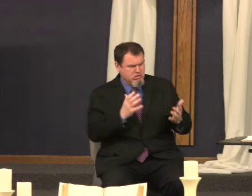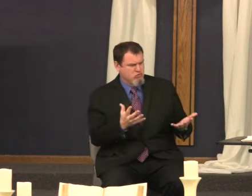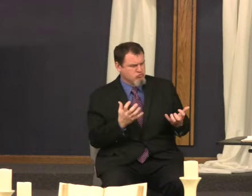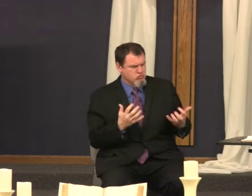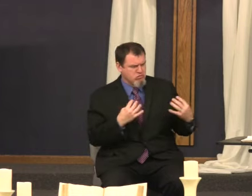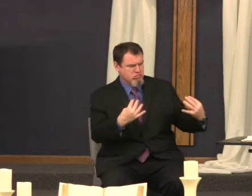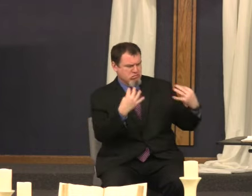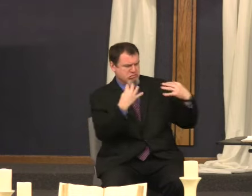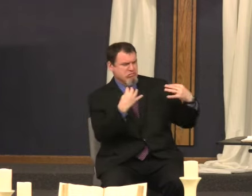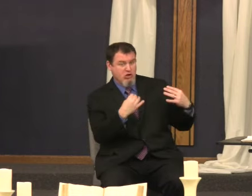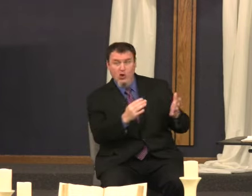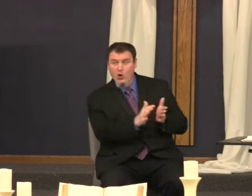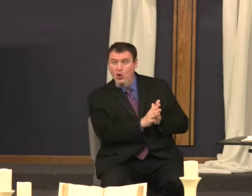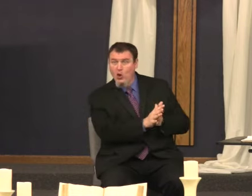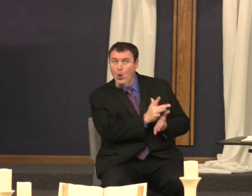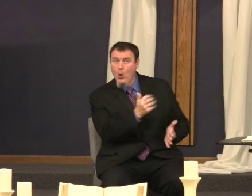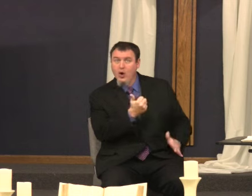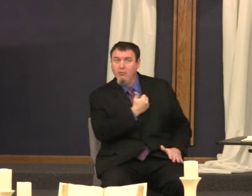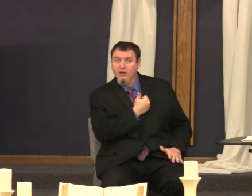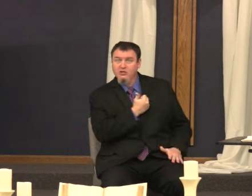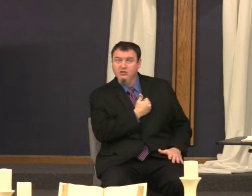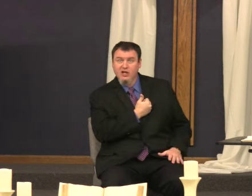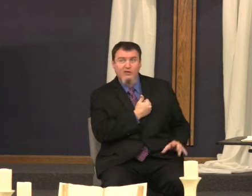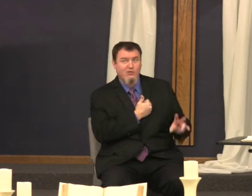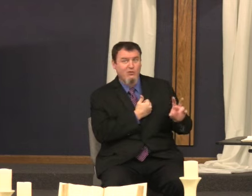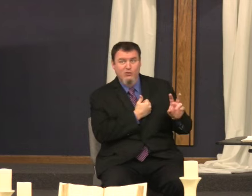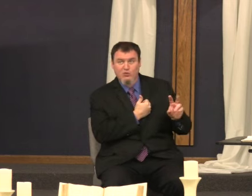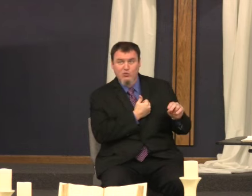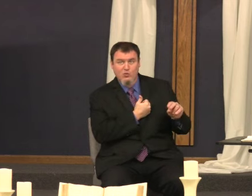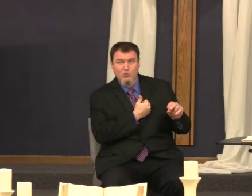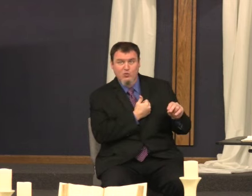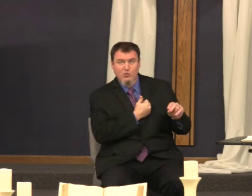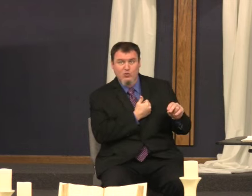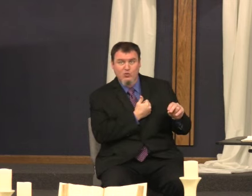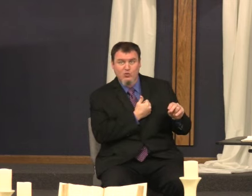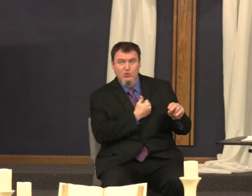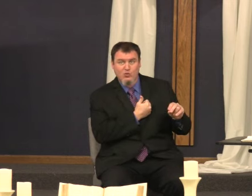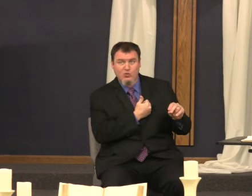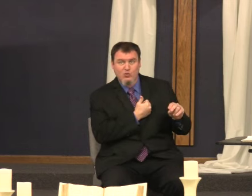I seek not mine own glory. I'm not trying to glorify myself.